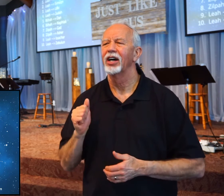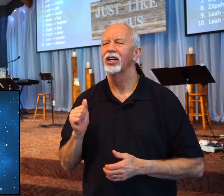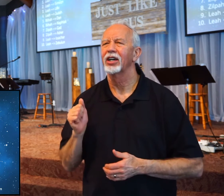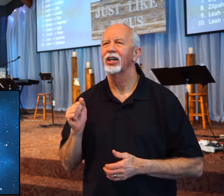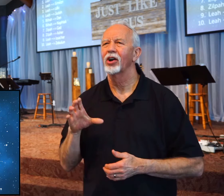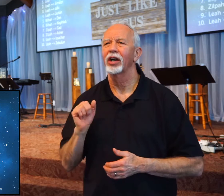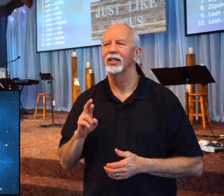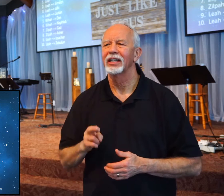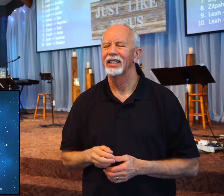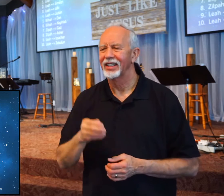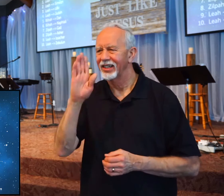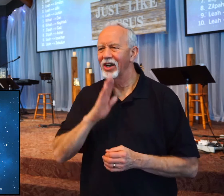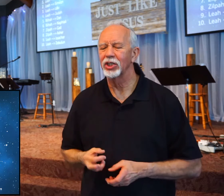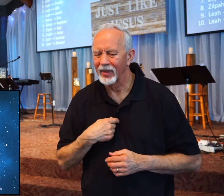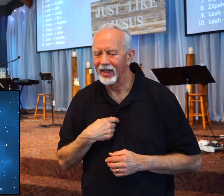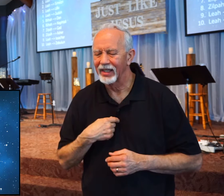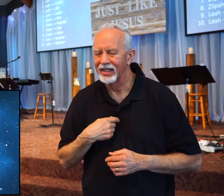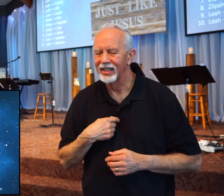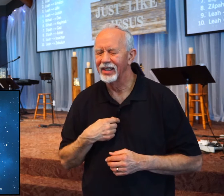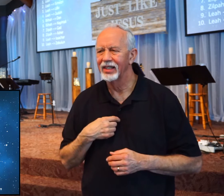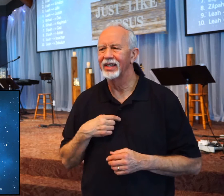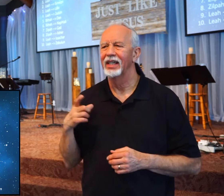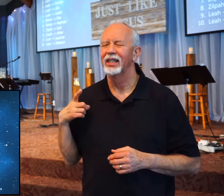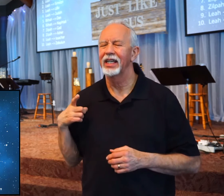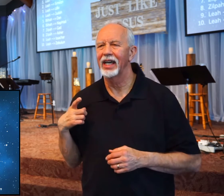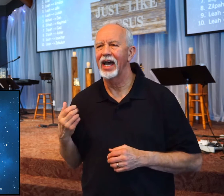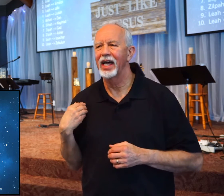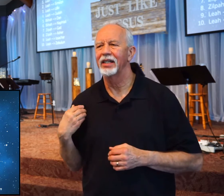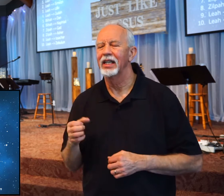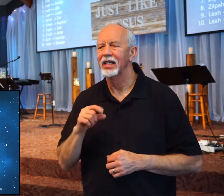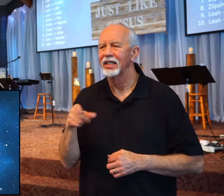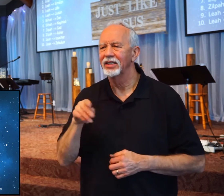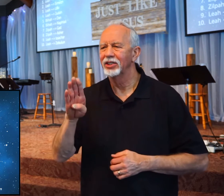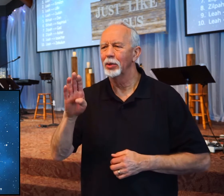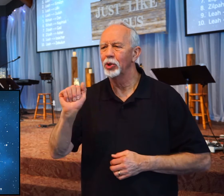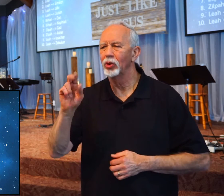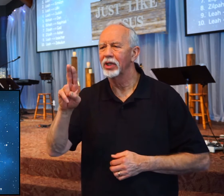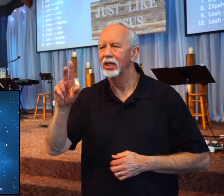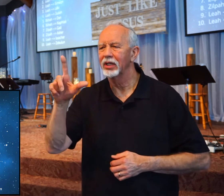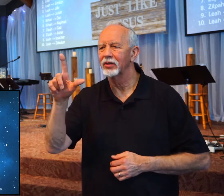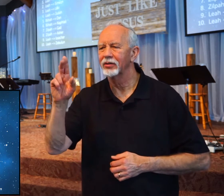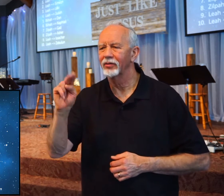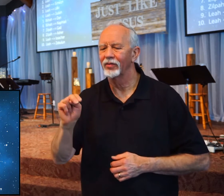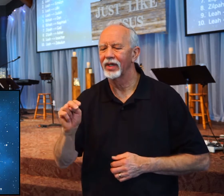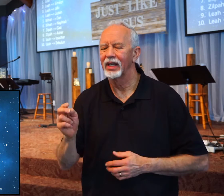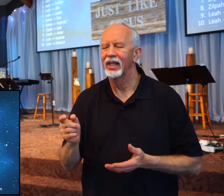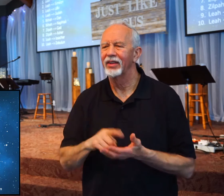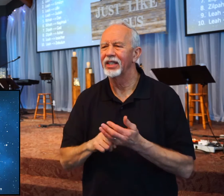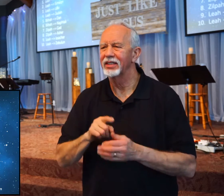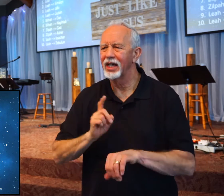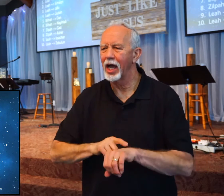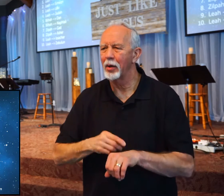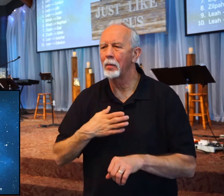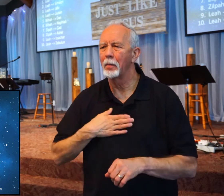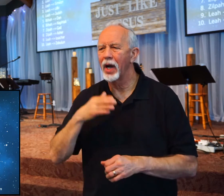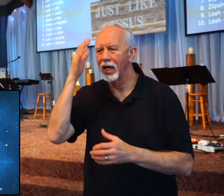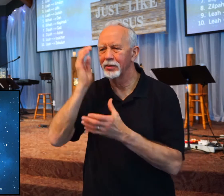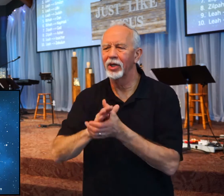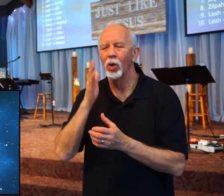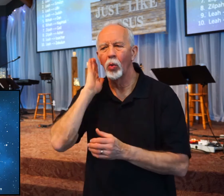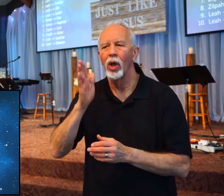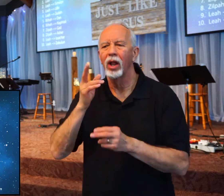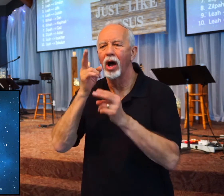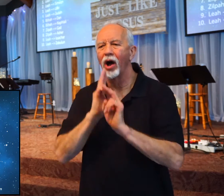Meaning God has rewarded. Leah also gave birth to Zebulun. This time my husband will honor me.